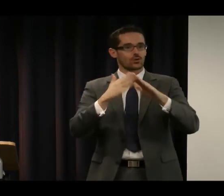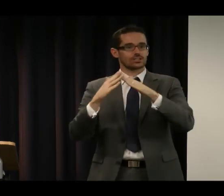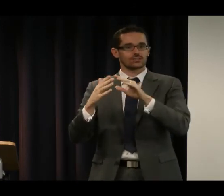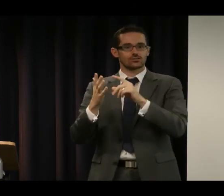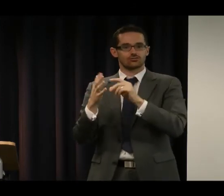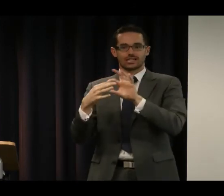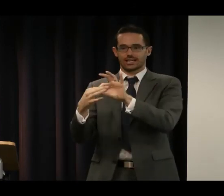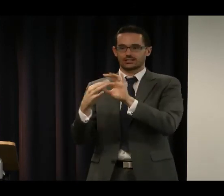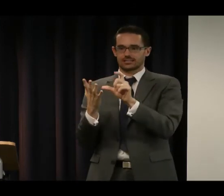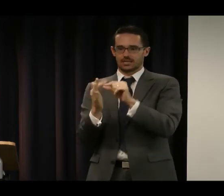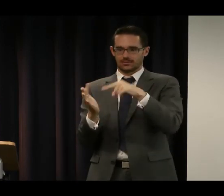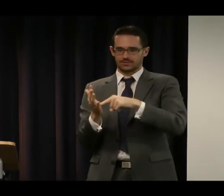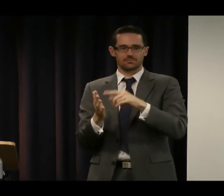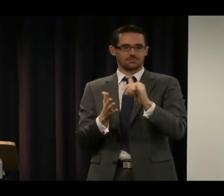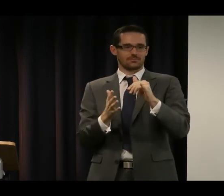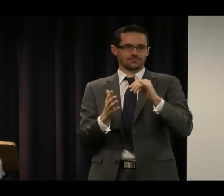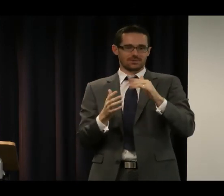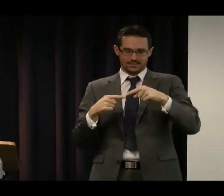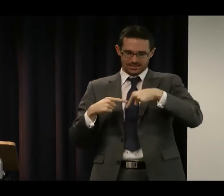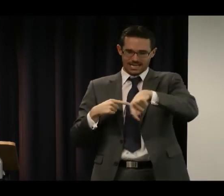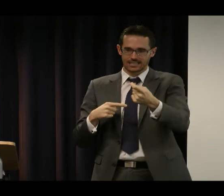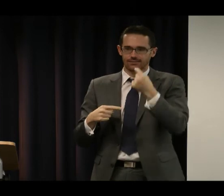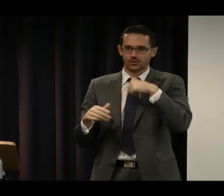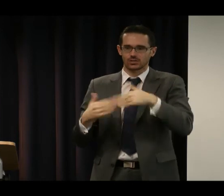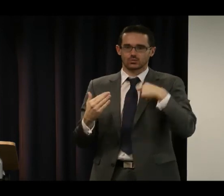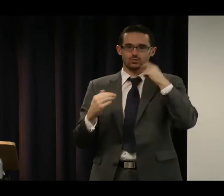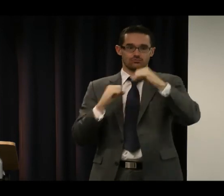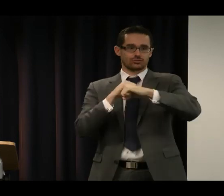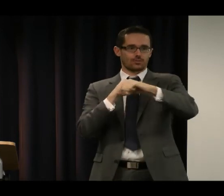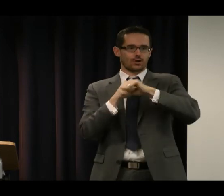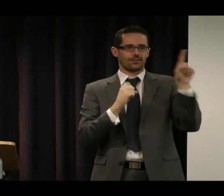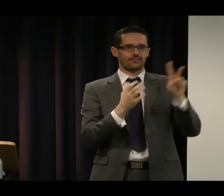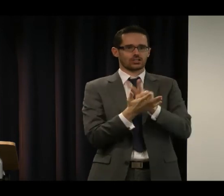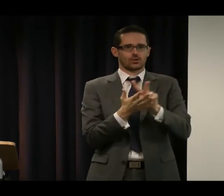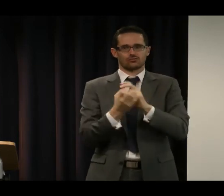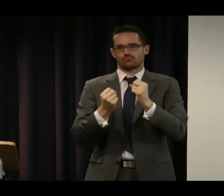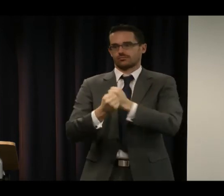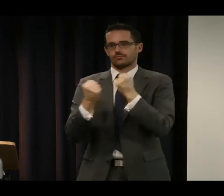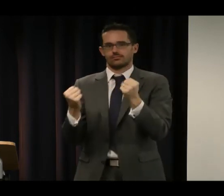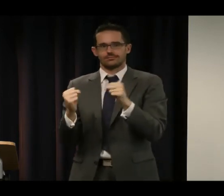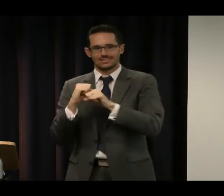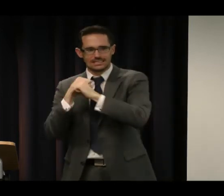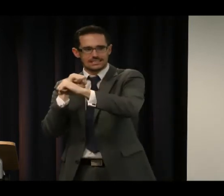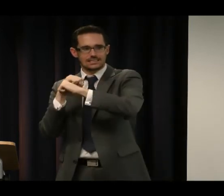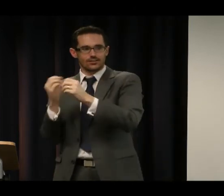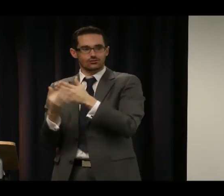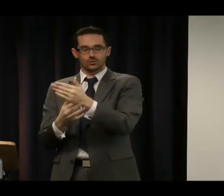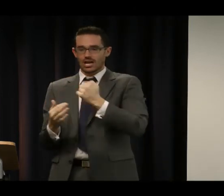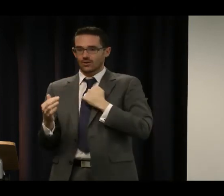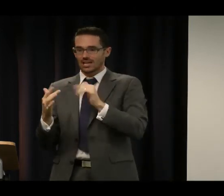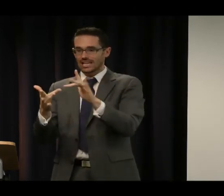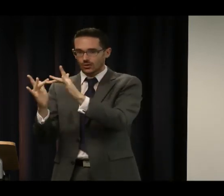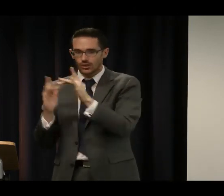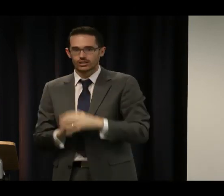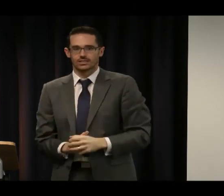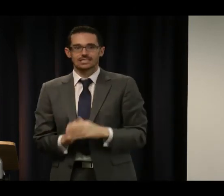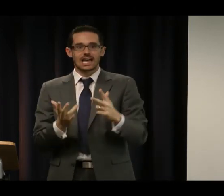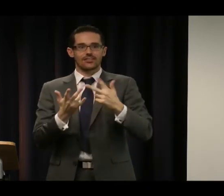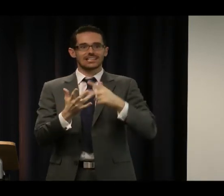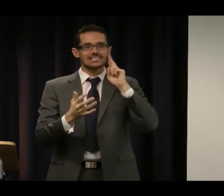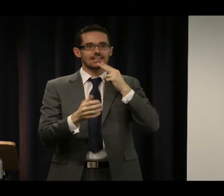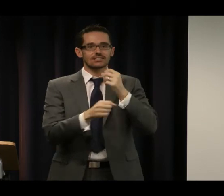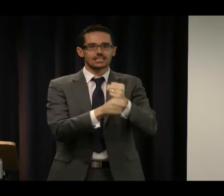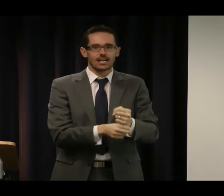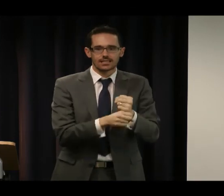the Communications and Community Relations Department within VicDeaf, which means in the next few days we'll be promoting this video quite widely through